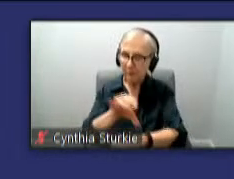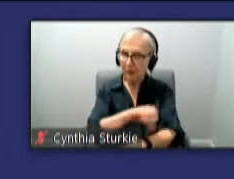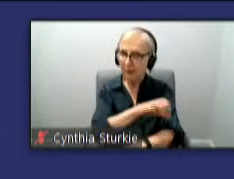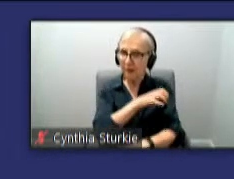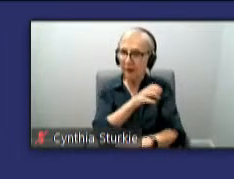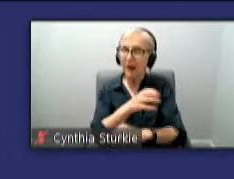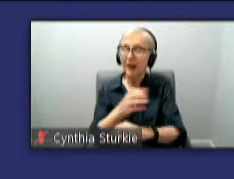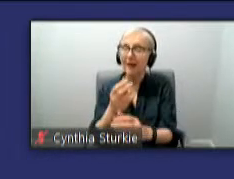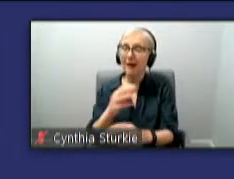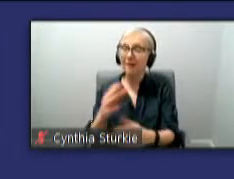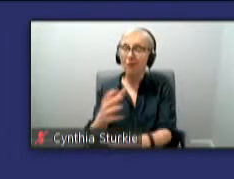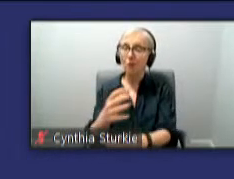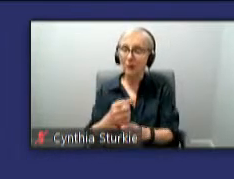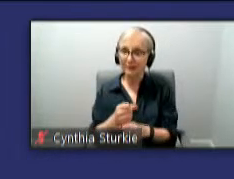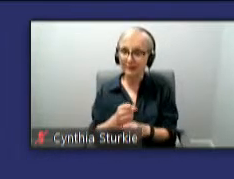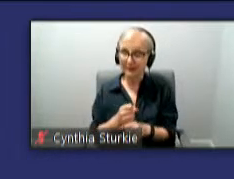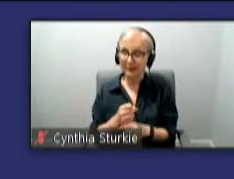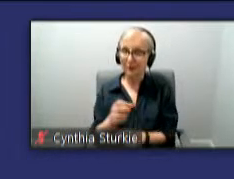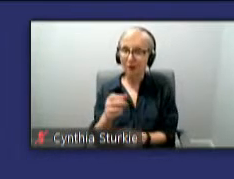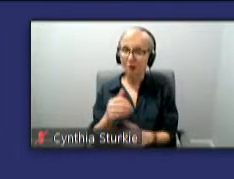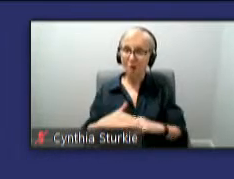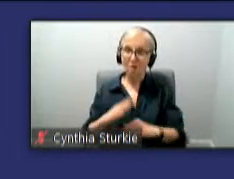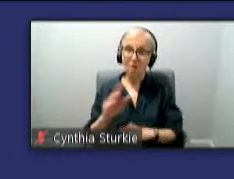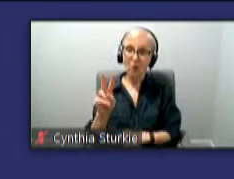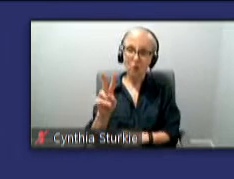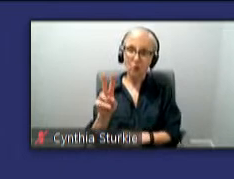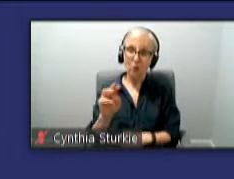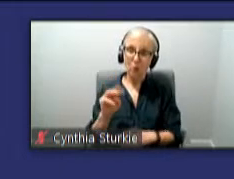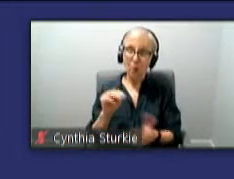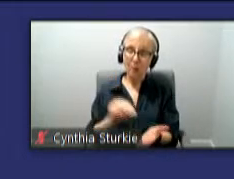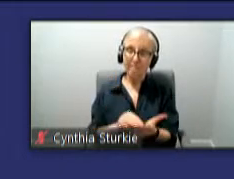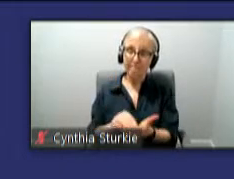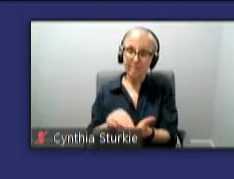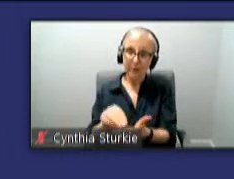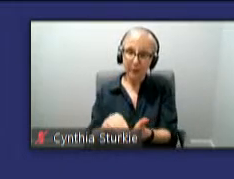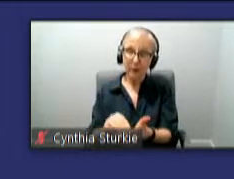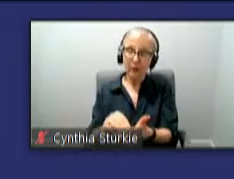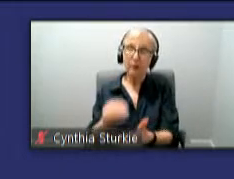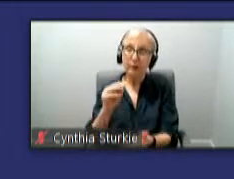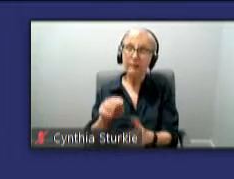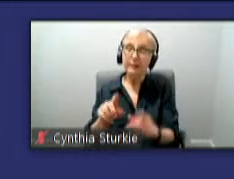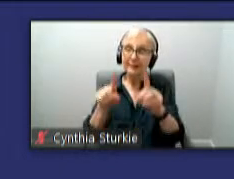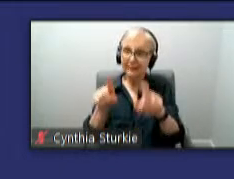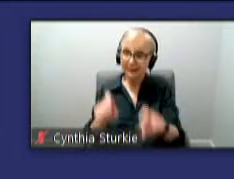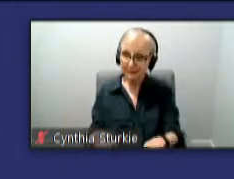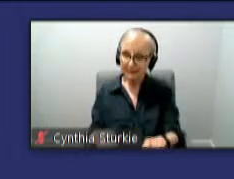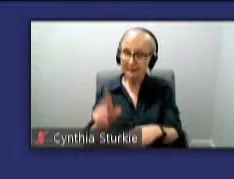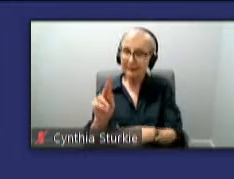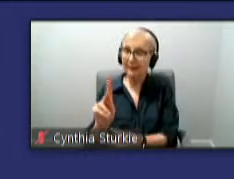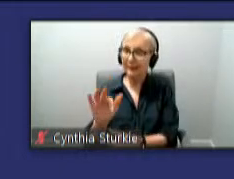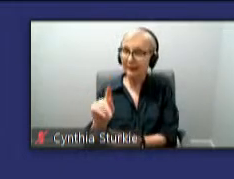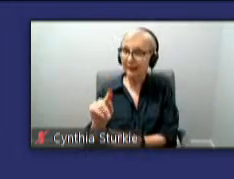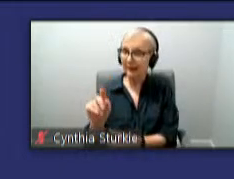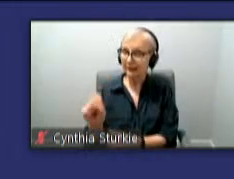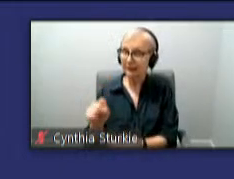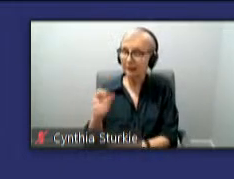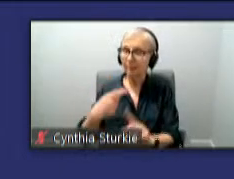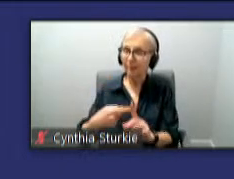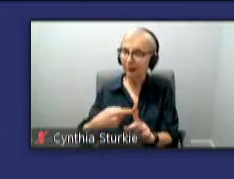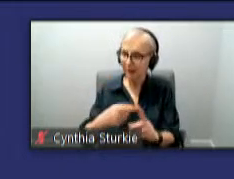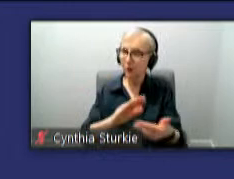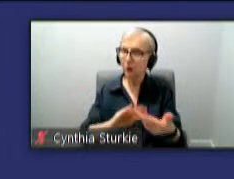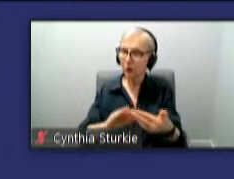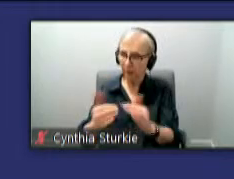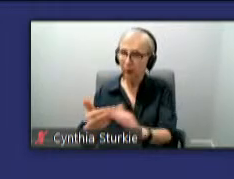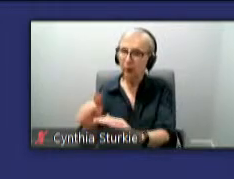million free at-home testing kits through the mail and at community pickup locations to protect themselves and their families